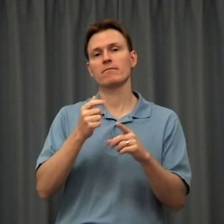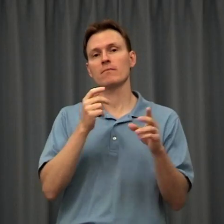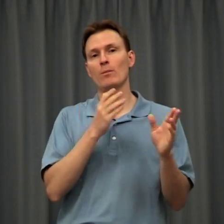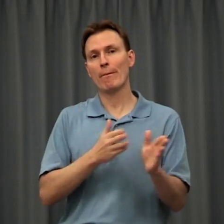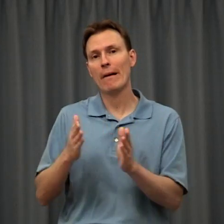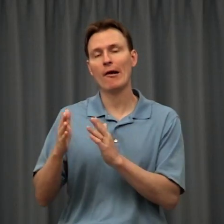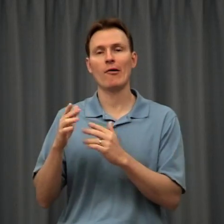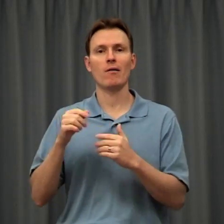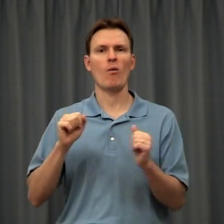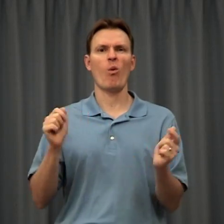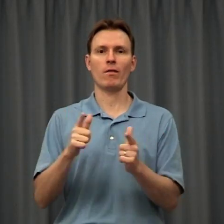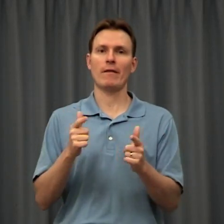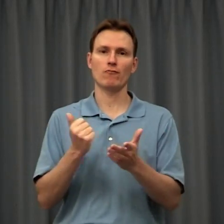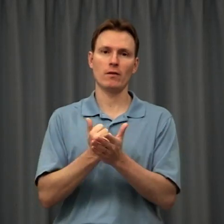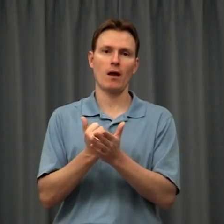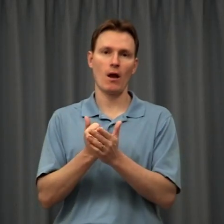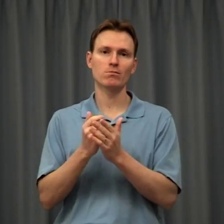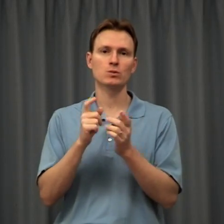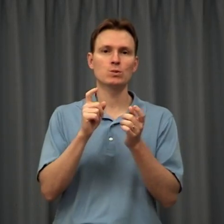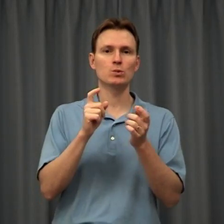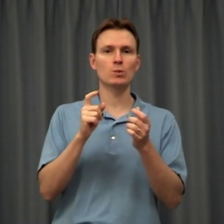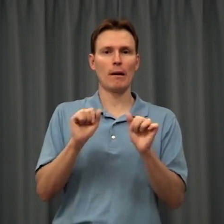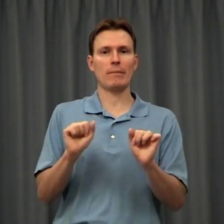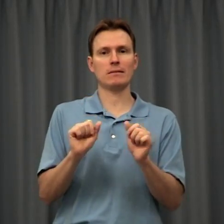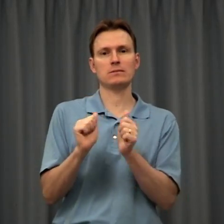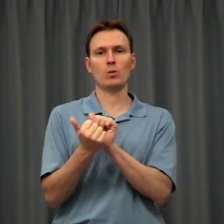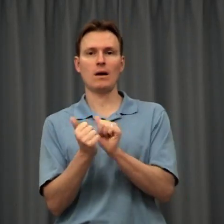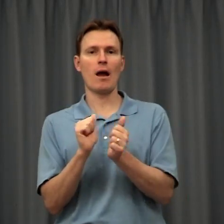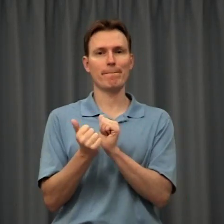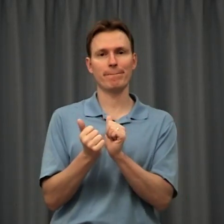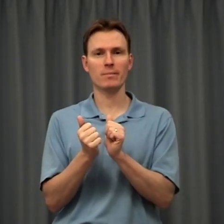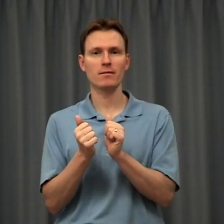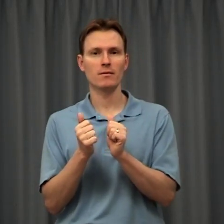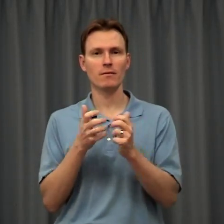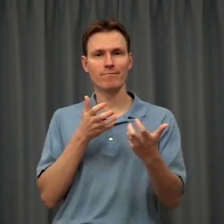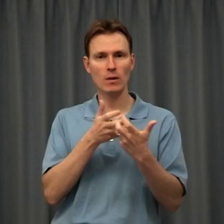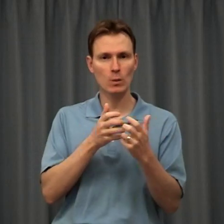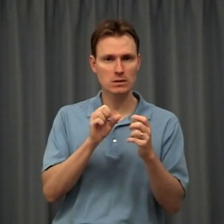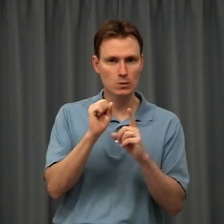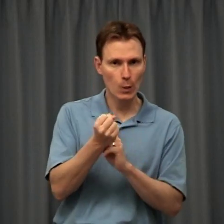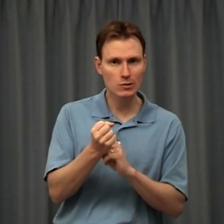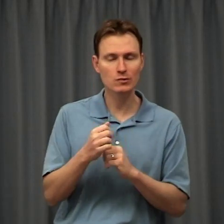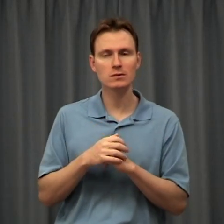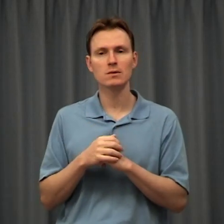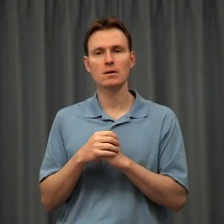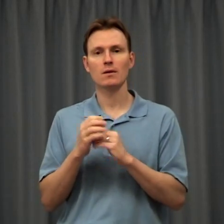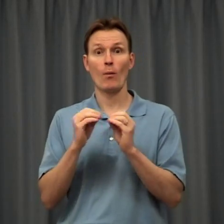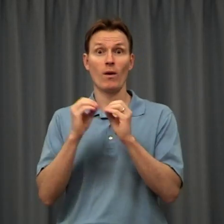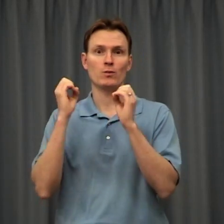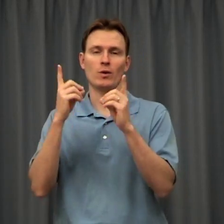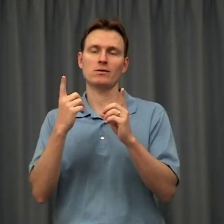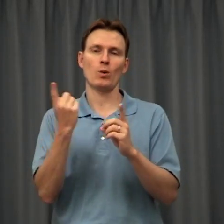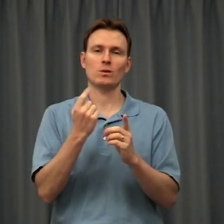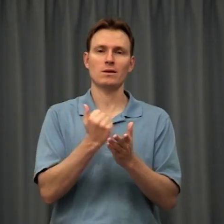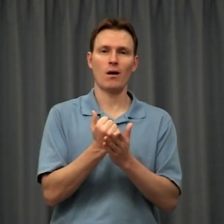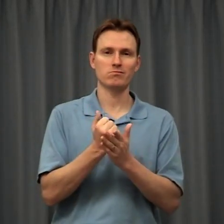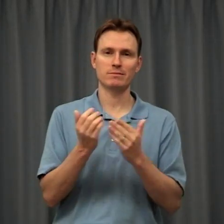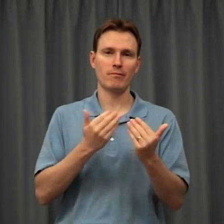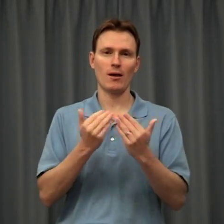more. Prepare. All of that will help your ability to adapt or fit the situation. More education always helps